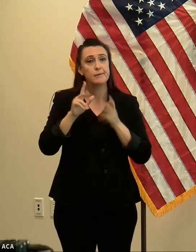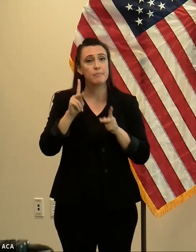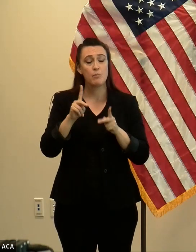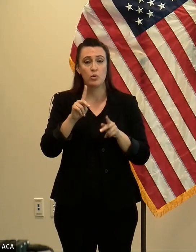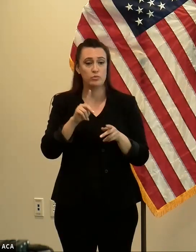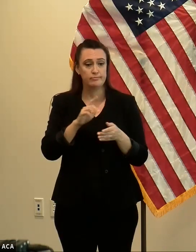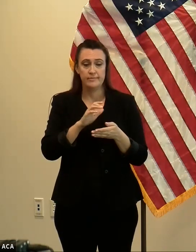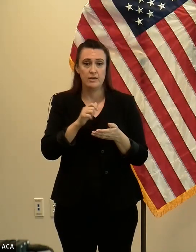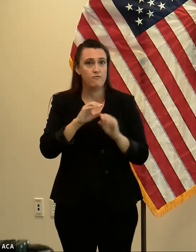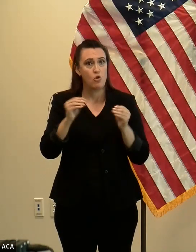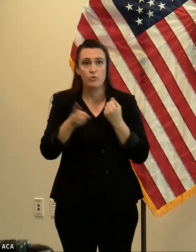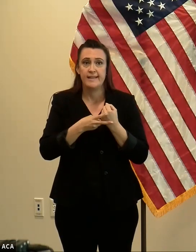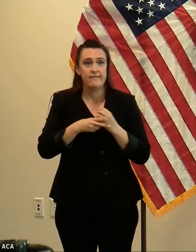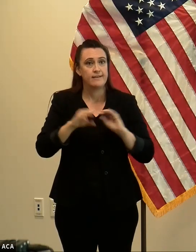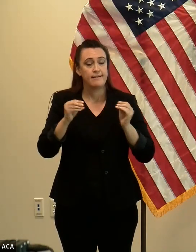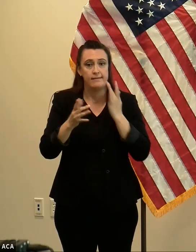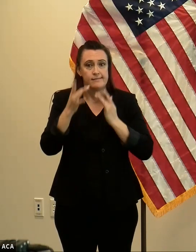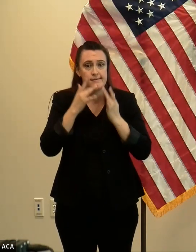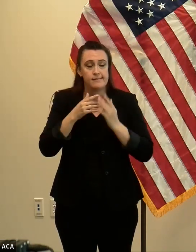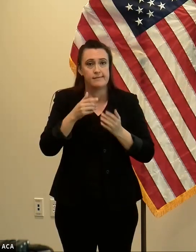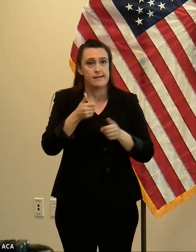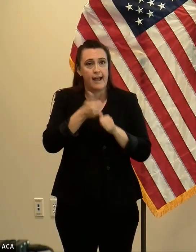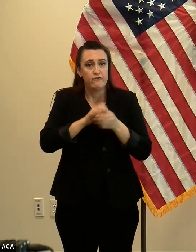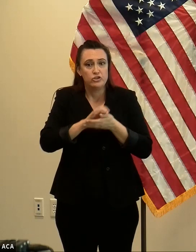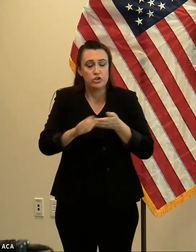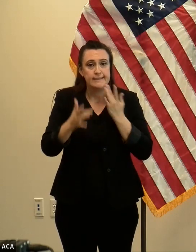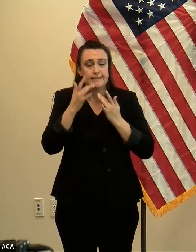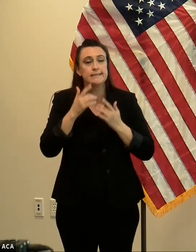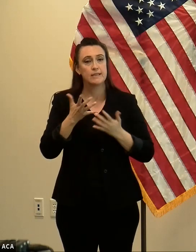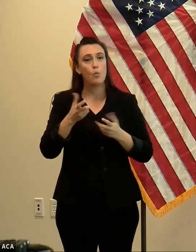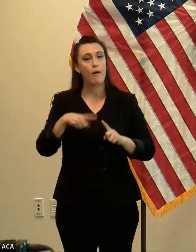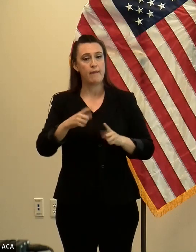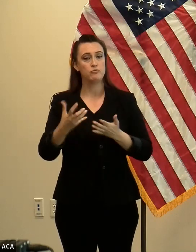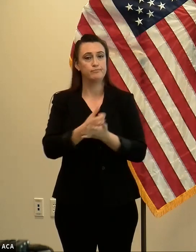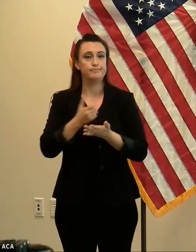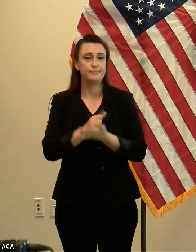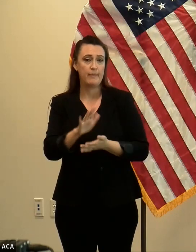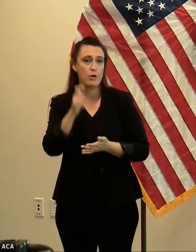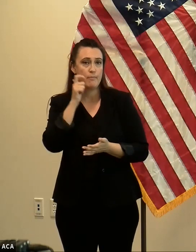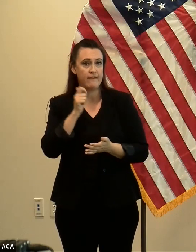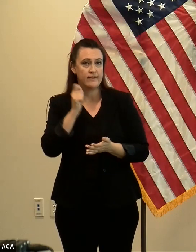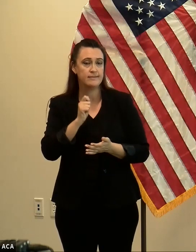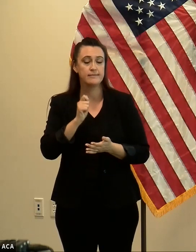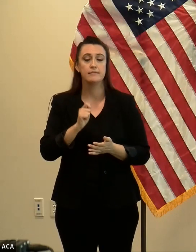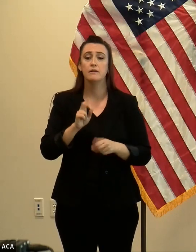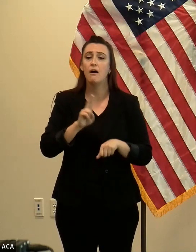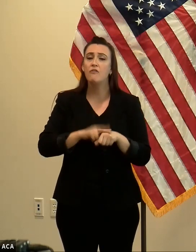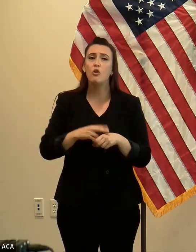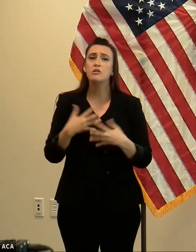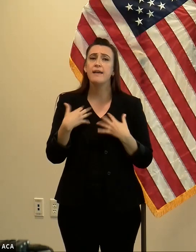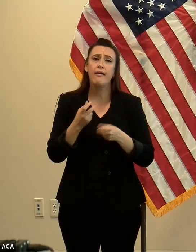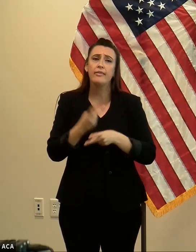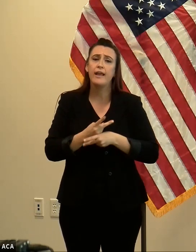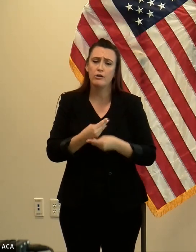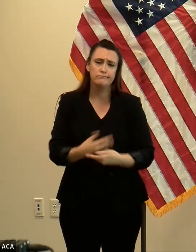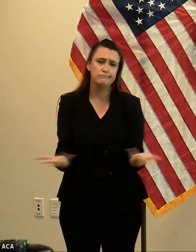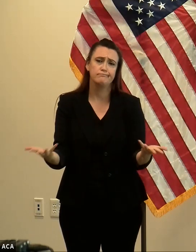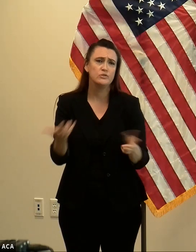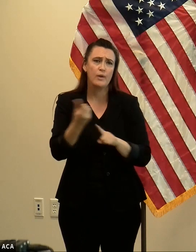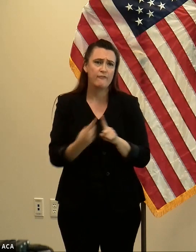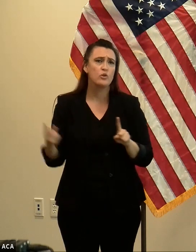employees in the state of Arizona have access to these benefits. Of course, healthcare is going to be available to all Arizonans through